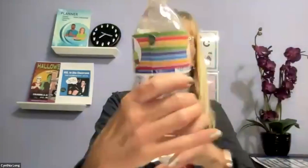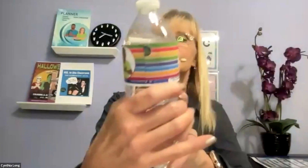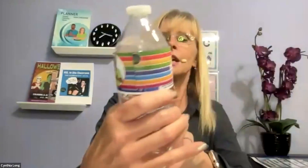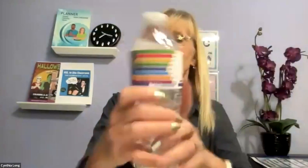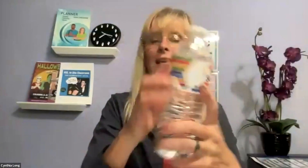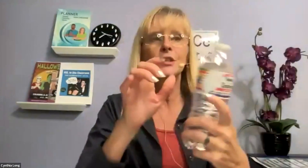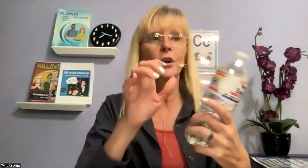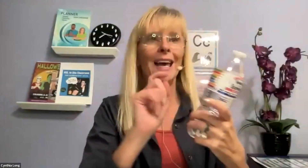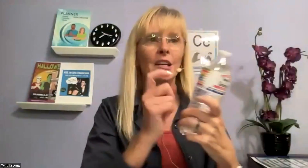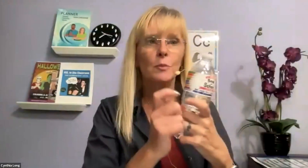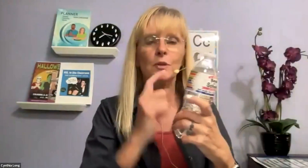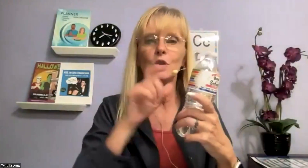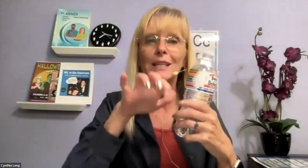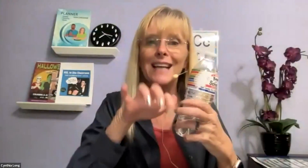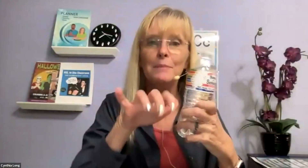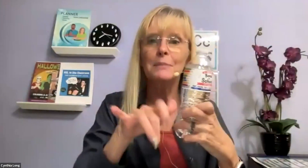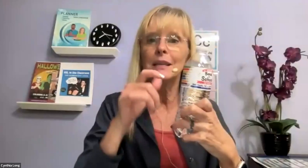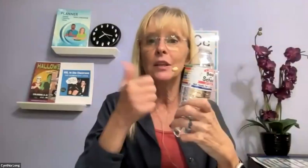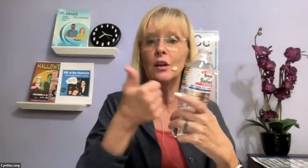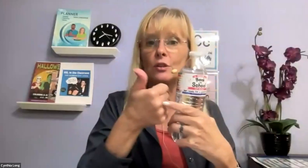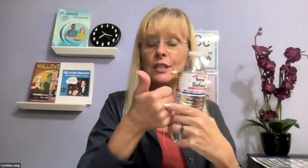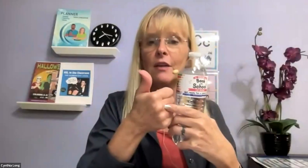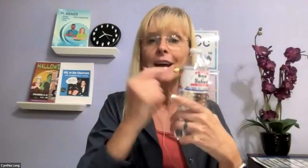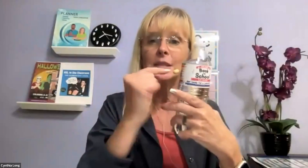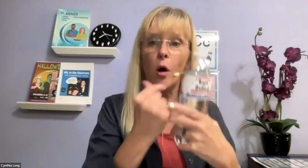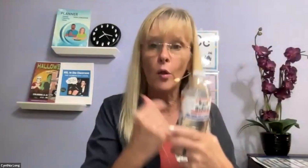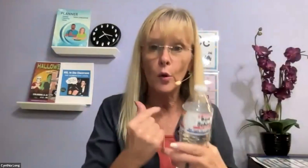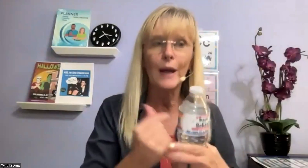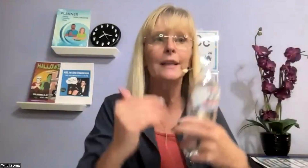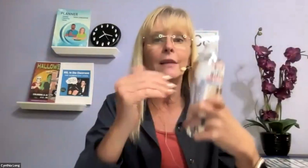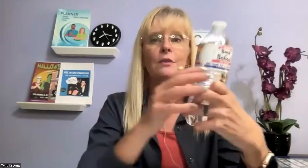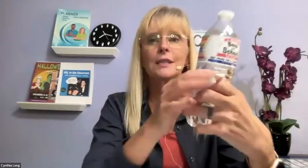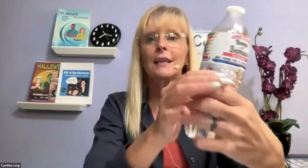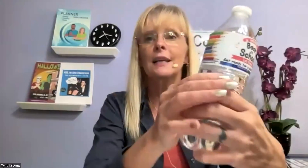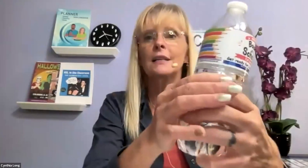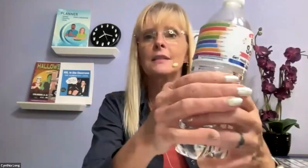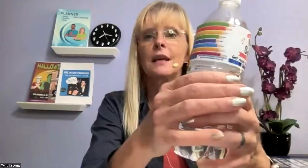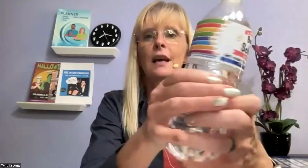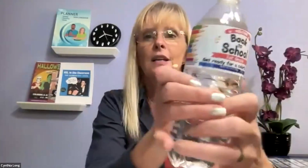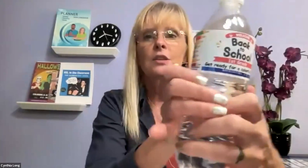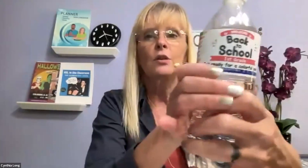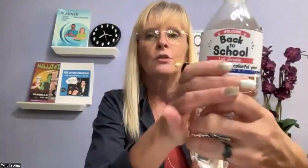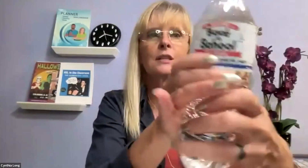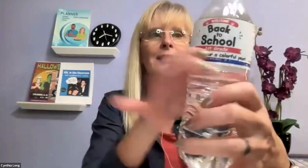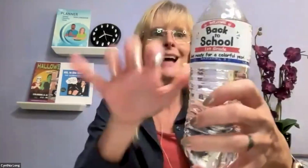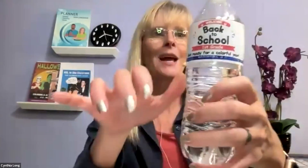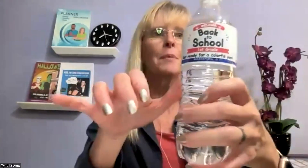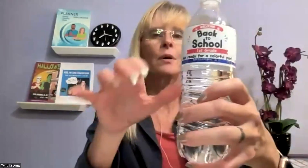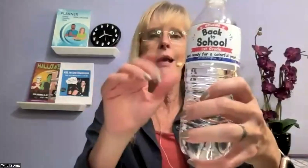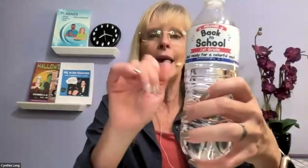says, and these are editable, so you can type something in there yourself, has them all the grade levels like this. So you just type on